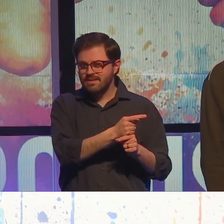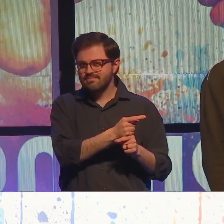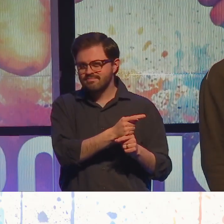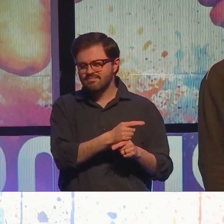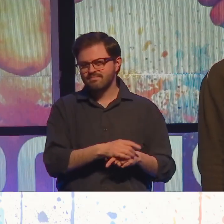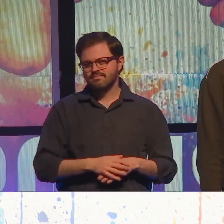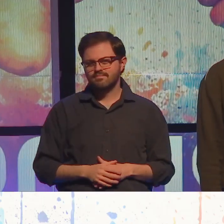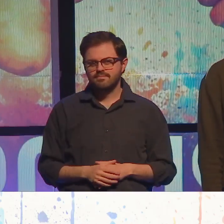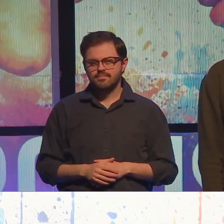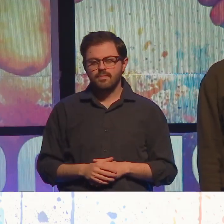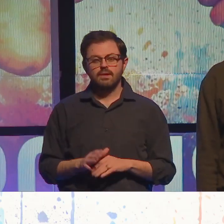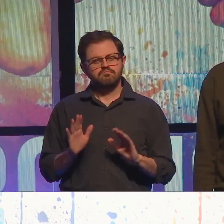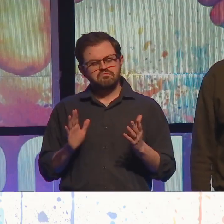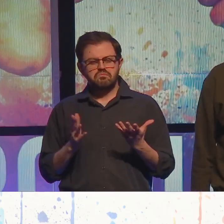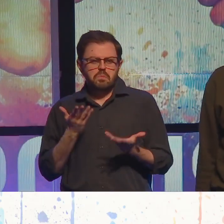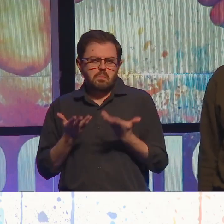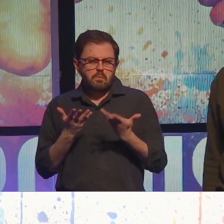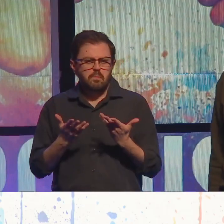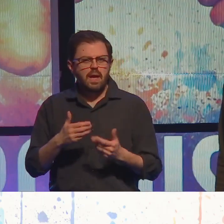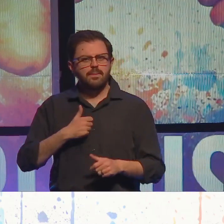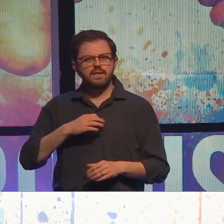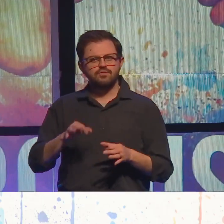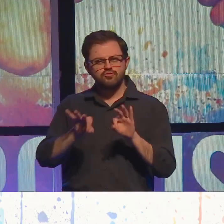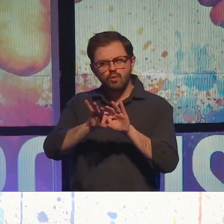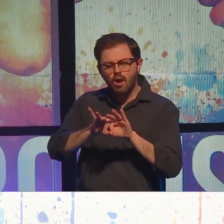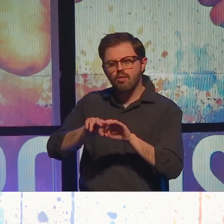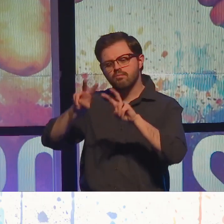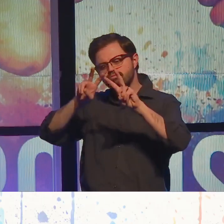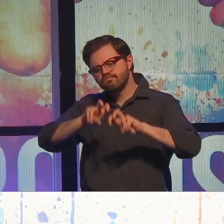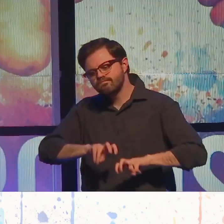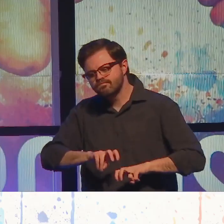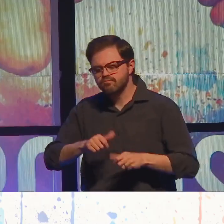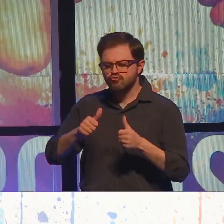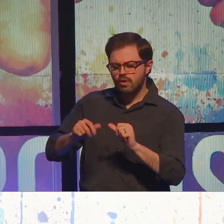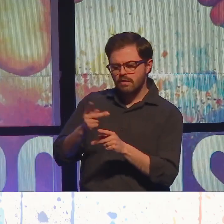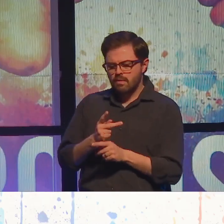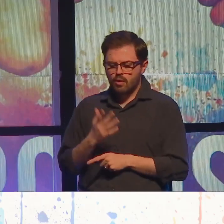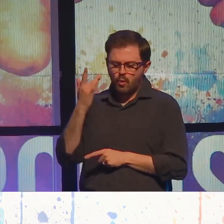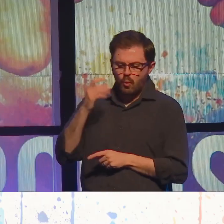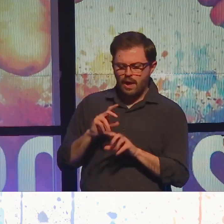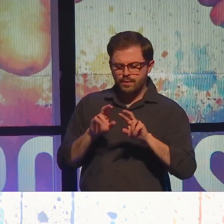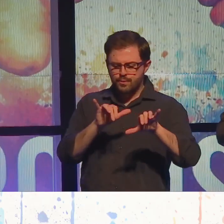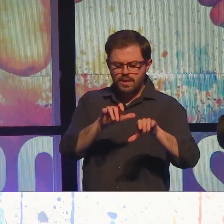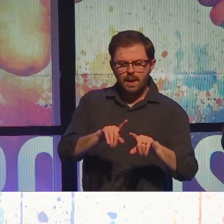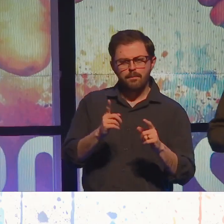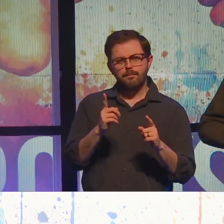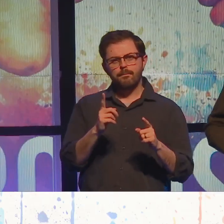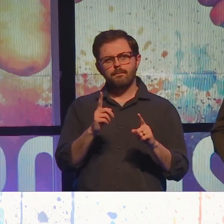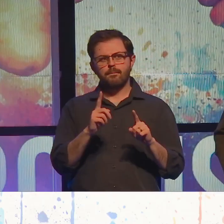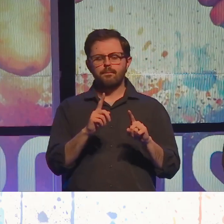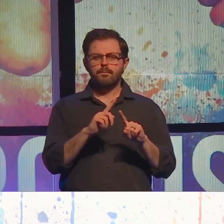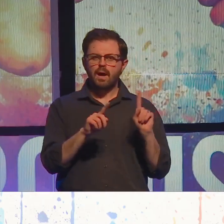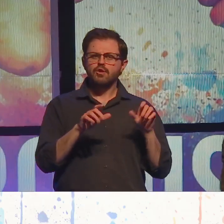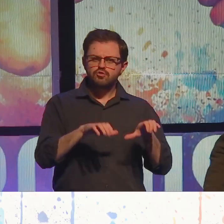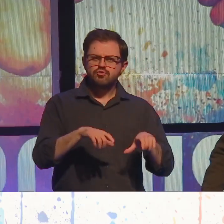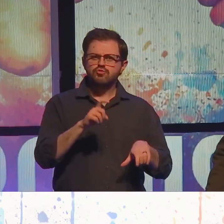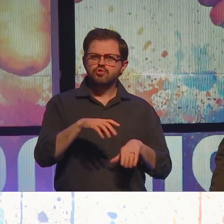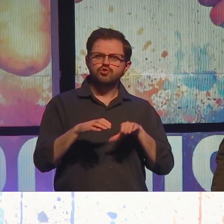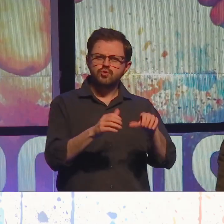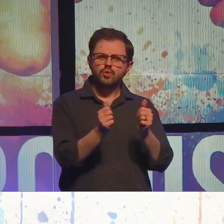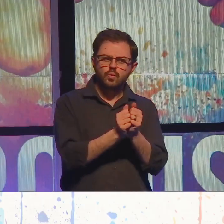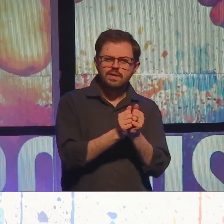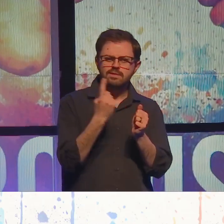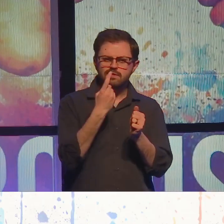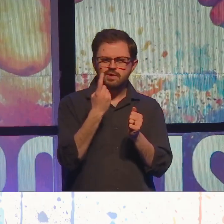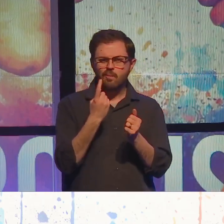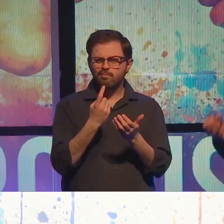right? It's worth exploring, but maybe with a trained professional, not somebody who's hurt by you, right? Like, it's like when a little kid accidentally spills milk. Like, why would you do